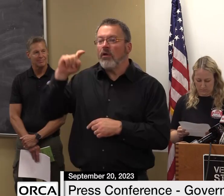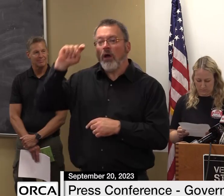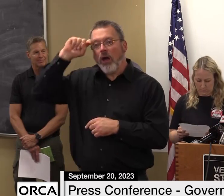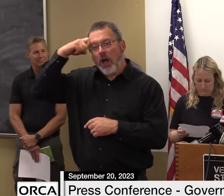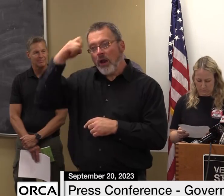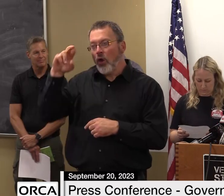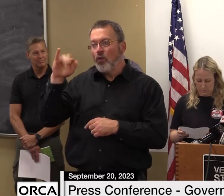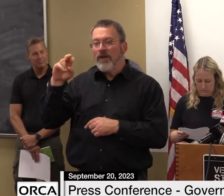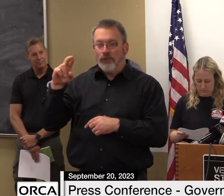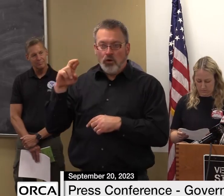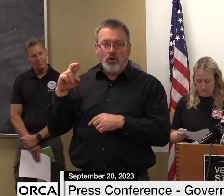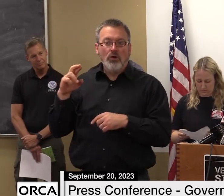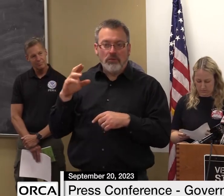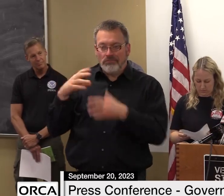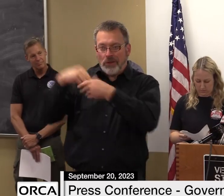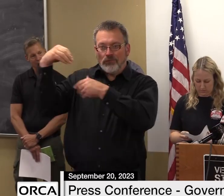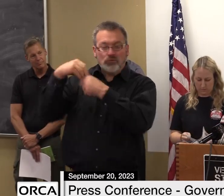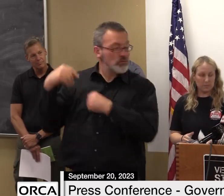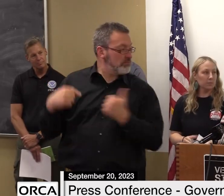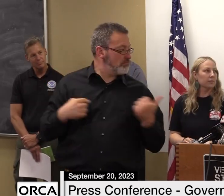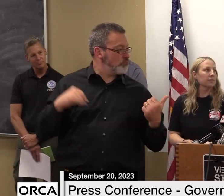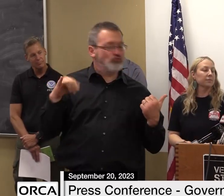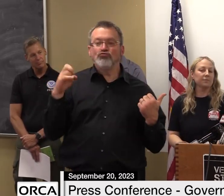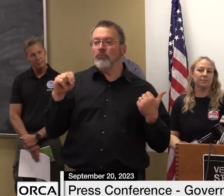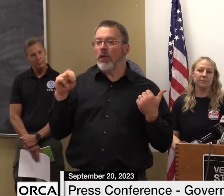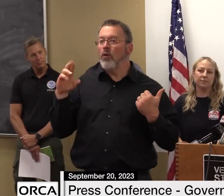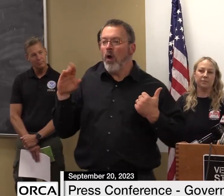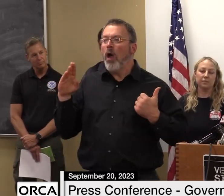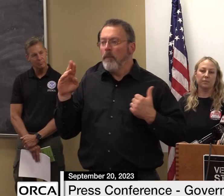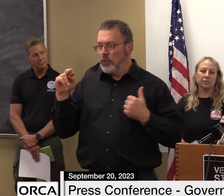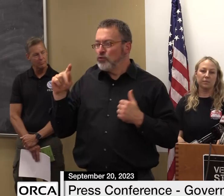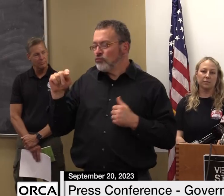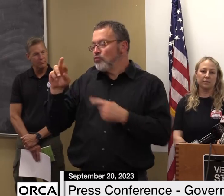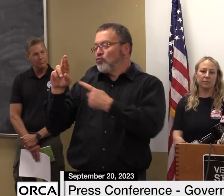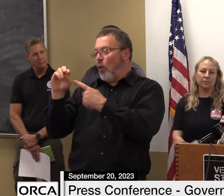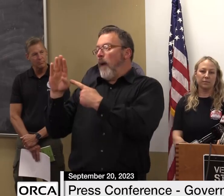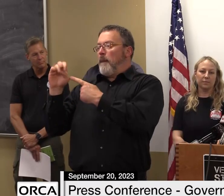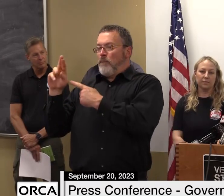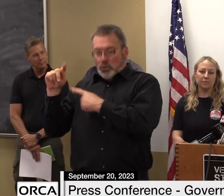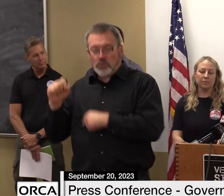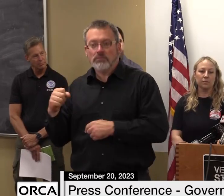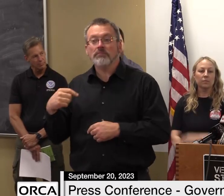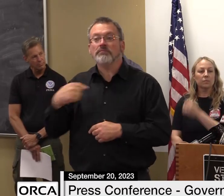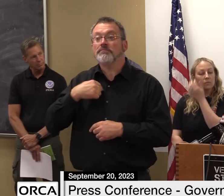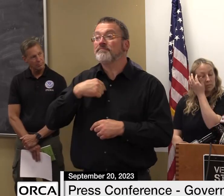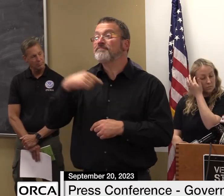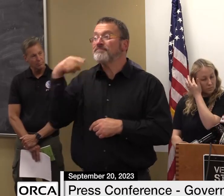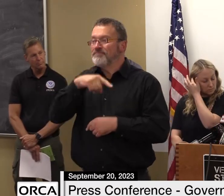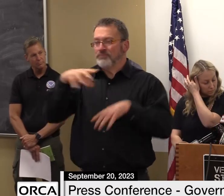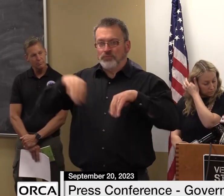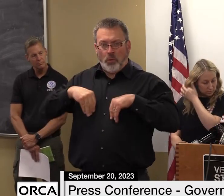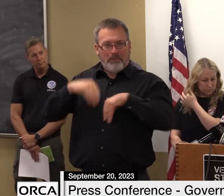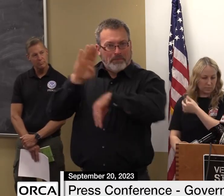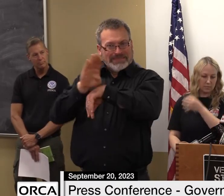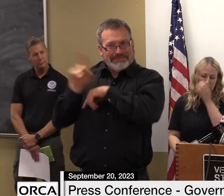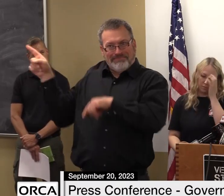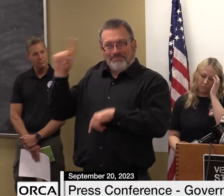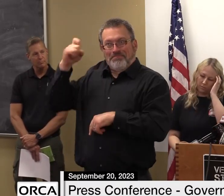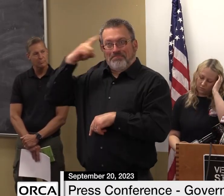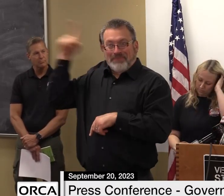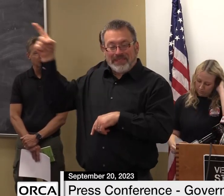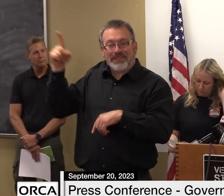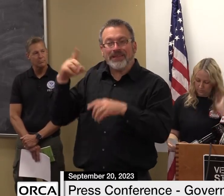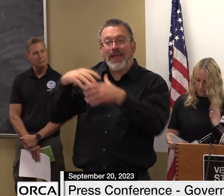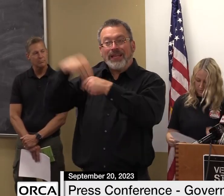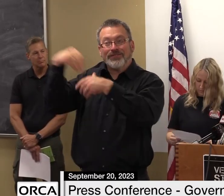Hi, my name is Jen Roberts. I'm the owner of Onion River Outdoors in Montpelier. I was training a new staff person at Onion River when the